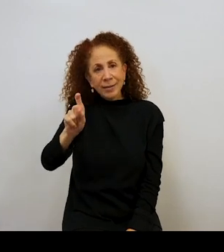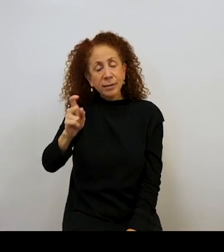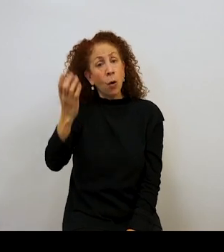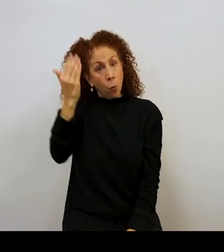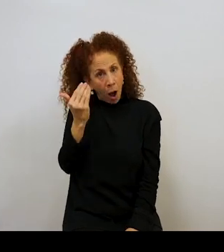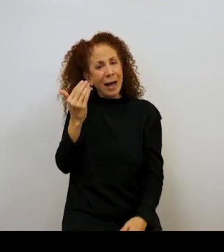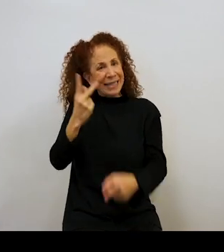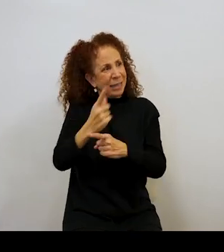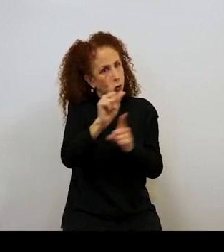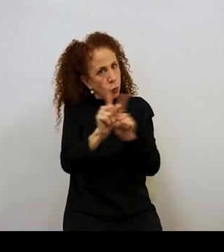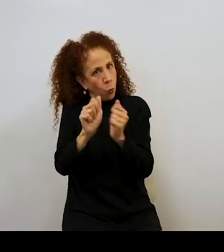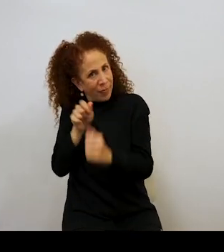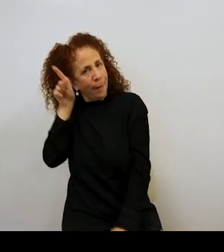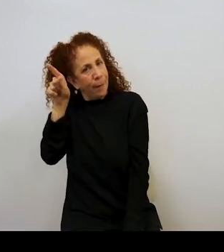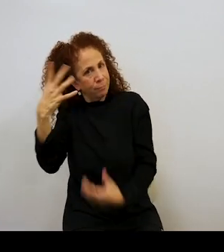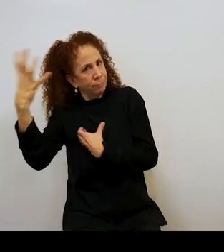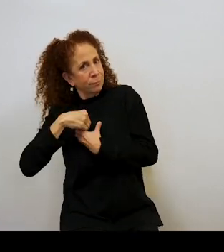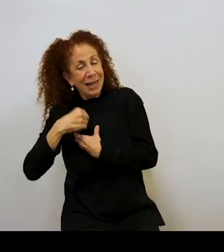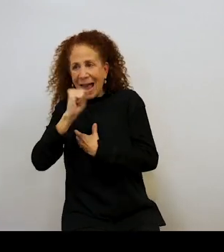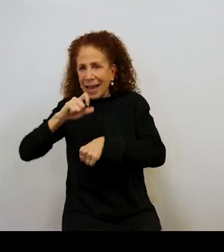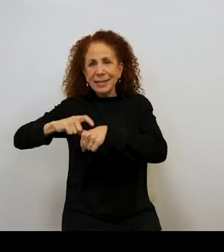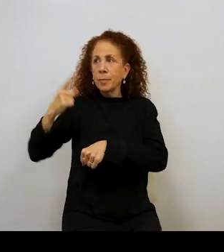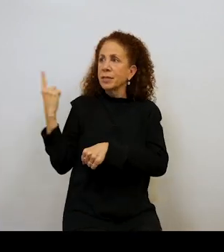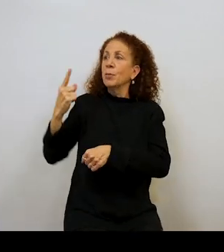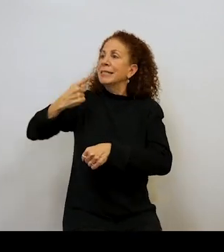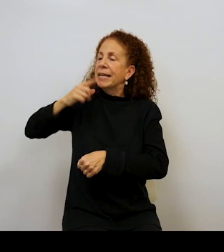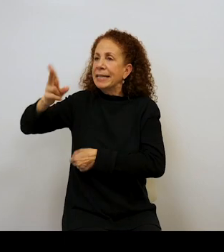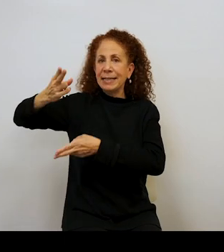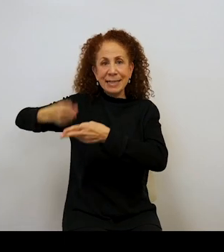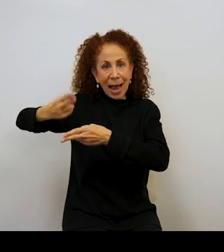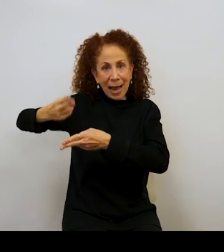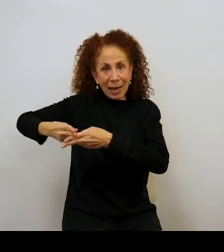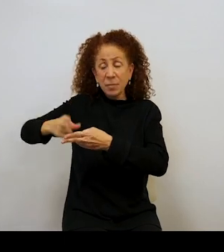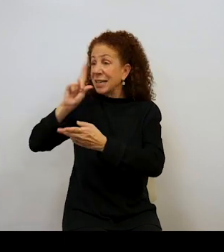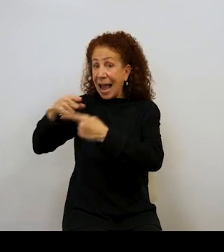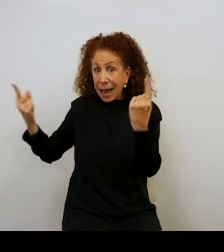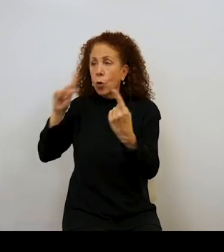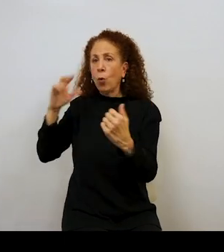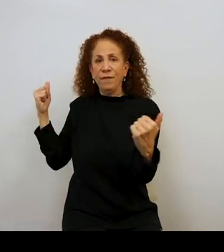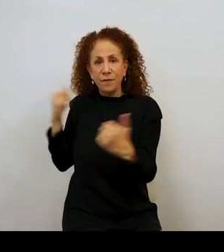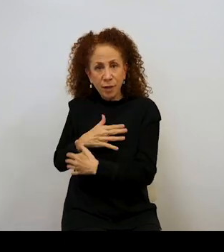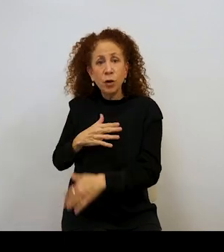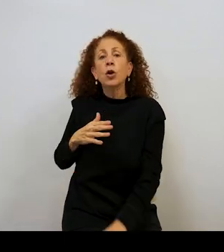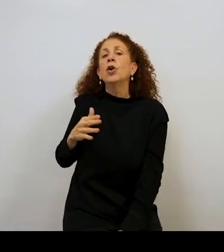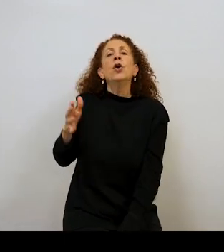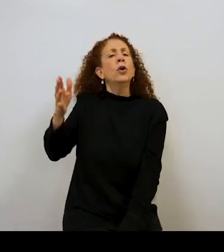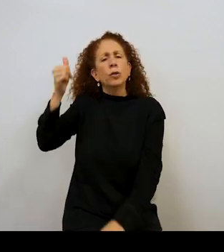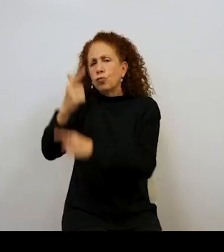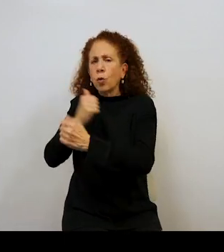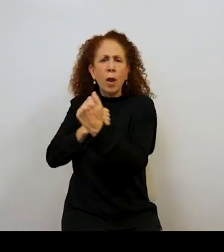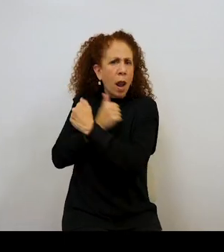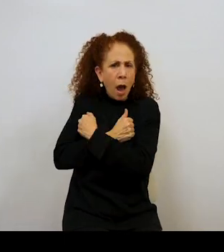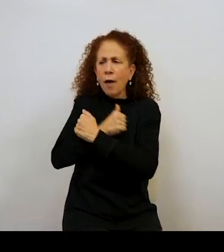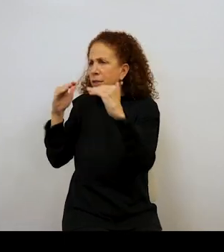was his way of keeping you close. So anytime someone said his name, his enemies with fear, his brothers with love, his comrades